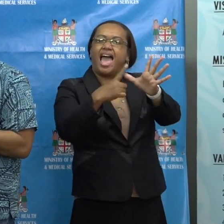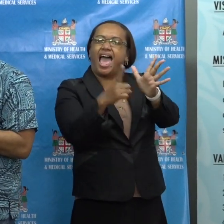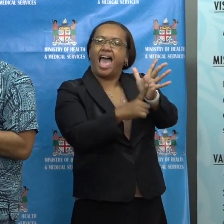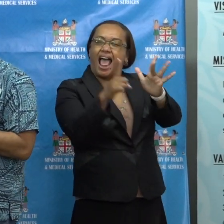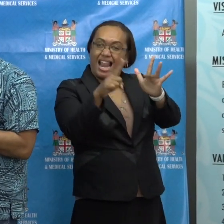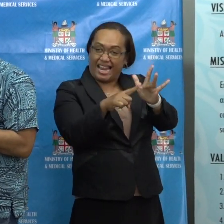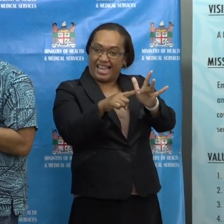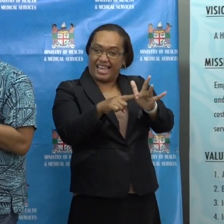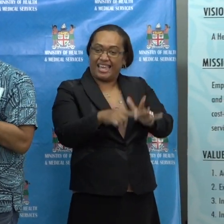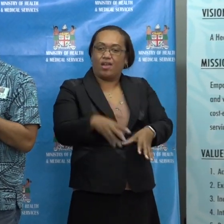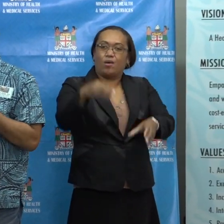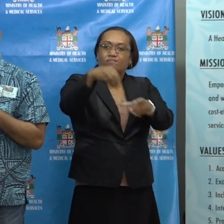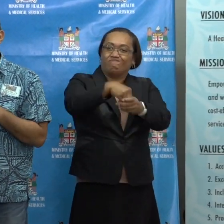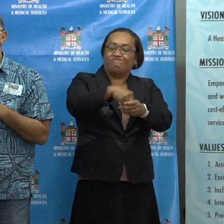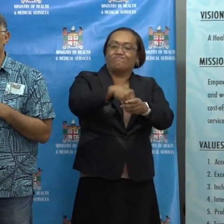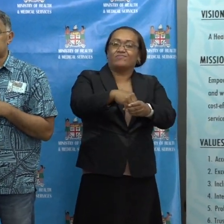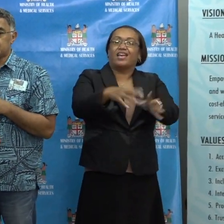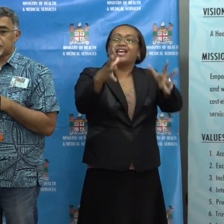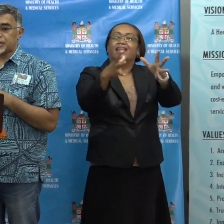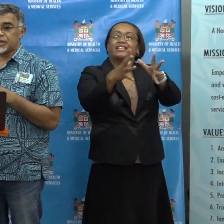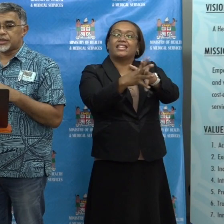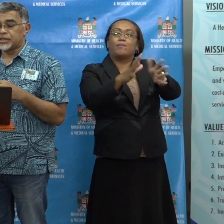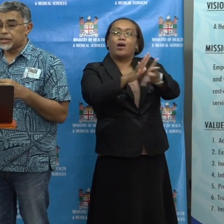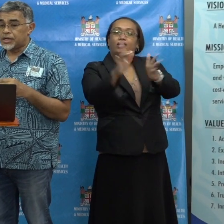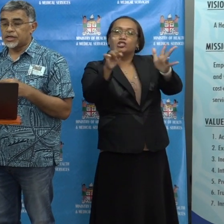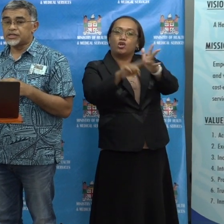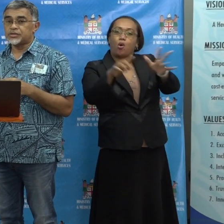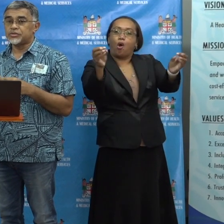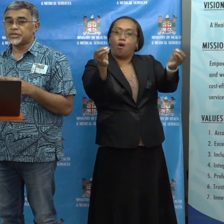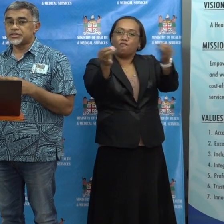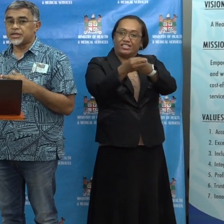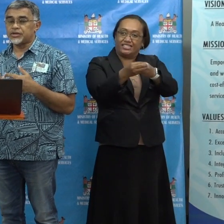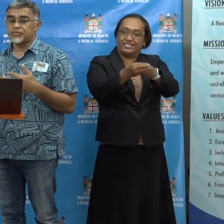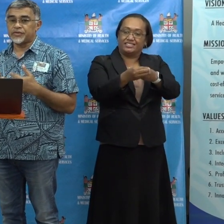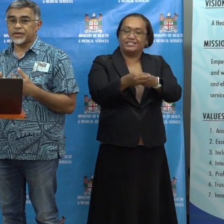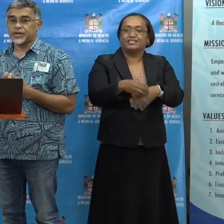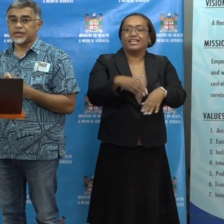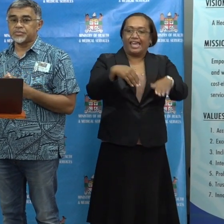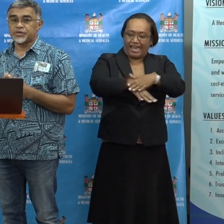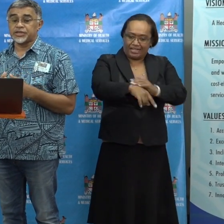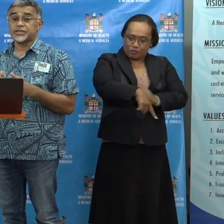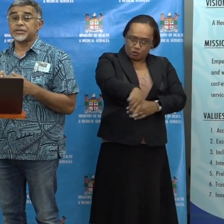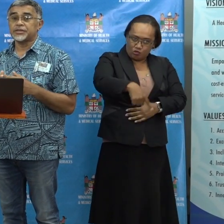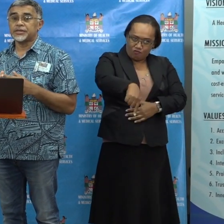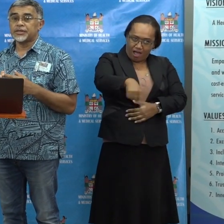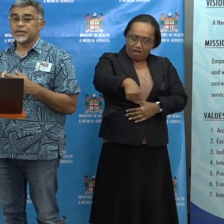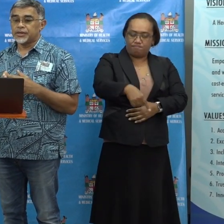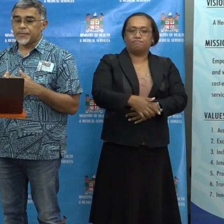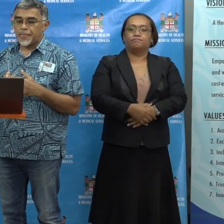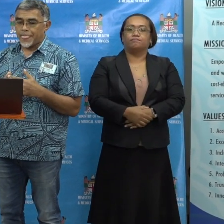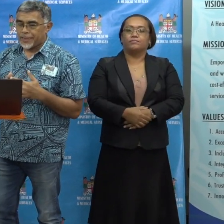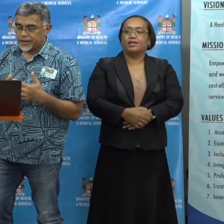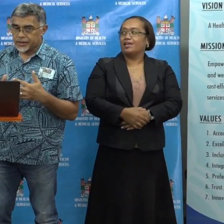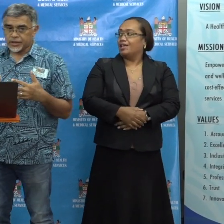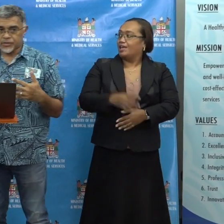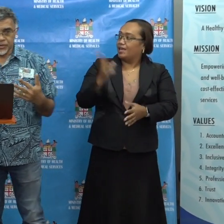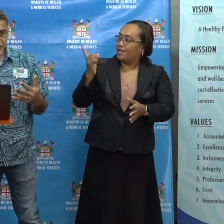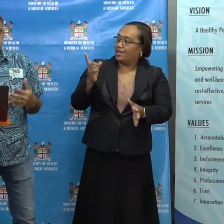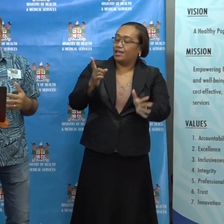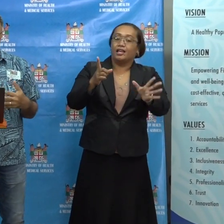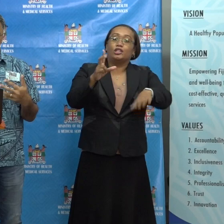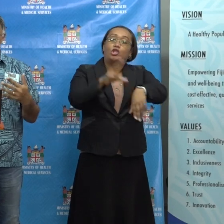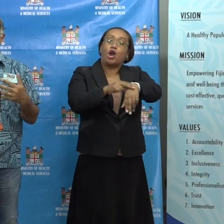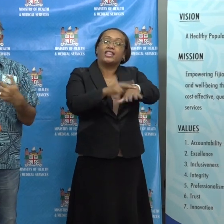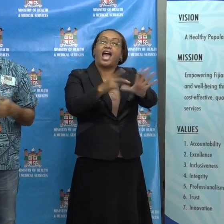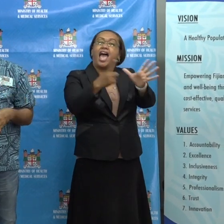Suva, together with Dr. Alisha, who is the head of health protection. And I